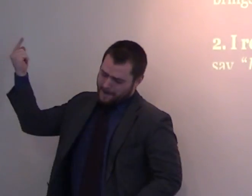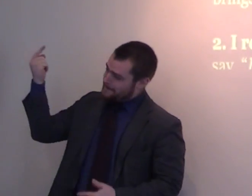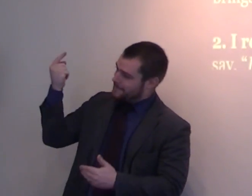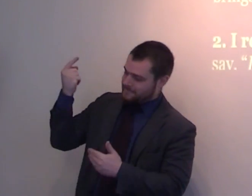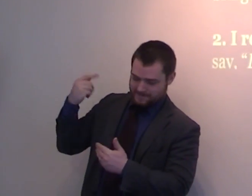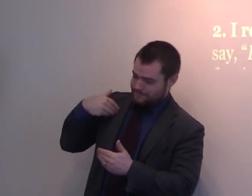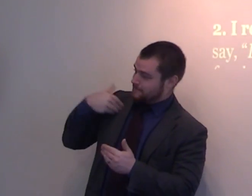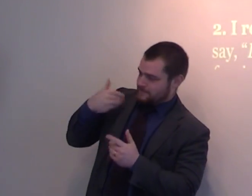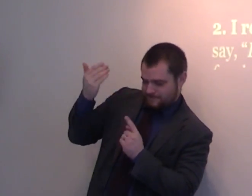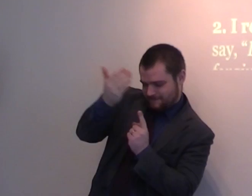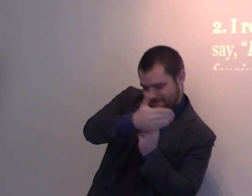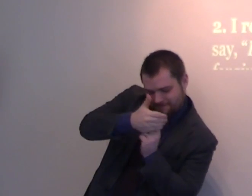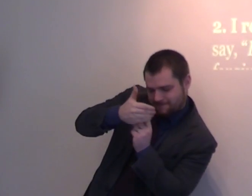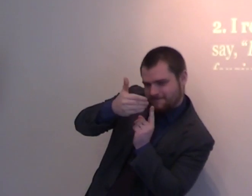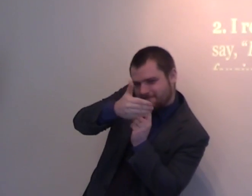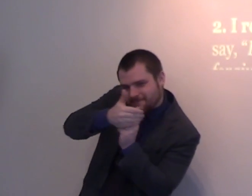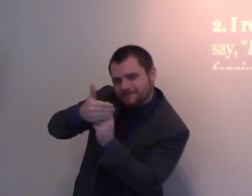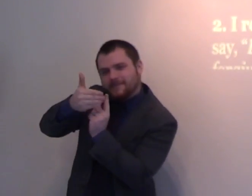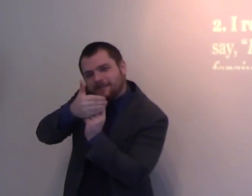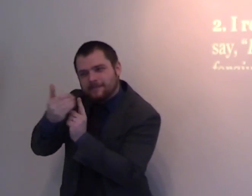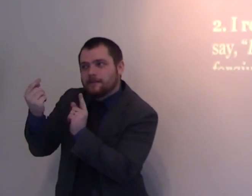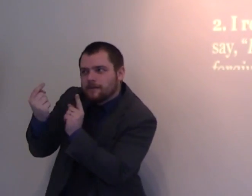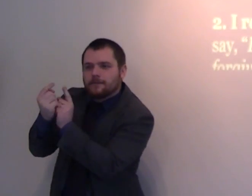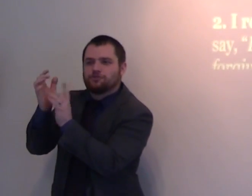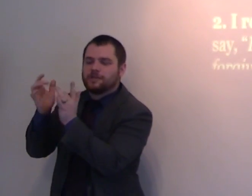to Jesus, and I answer.